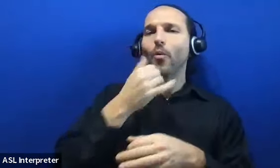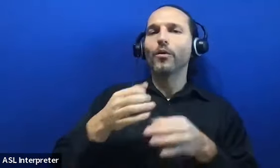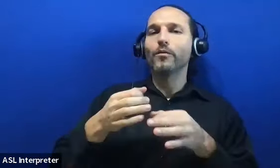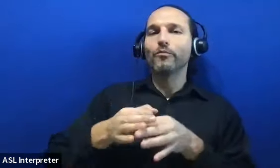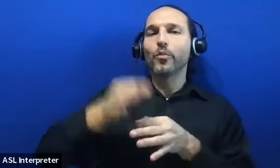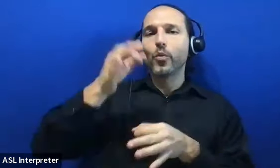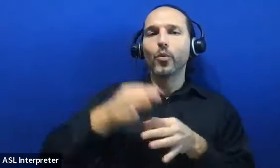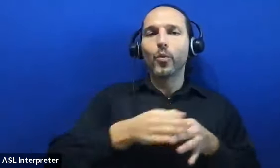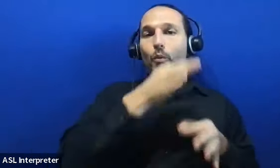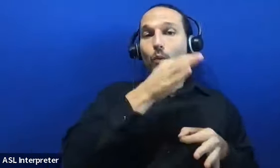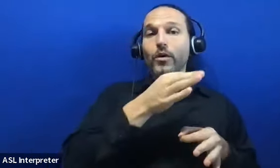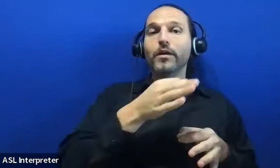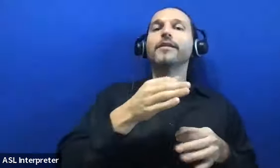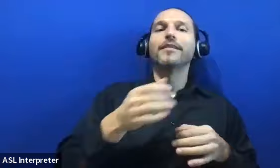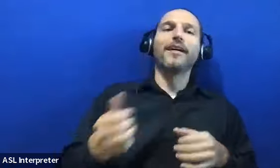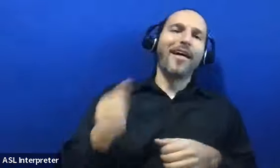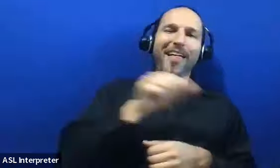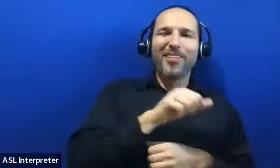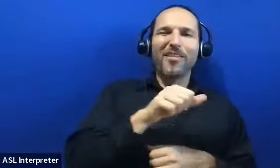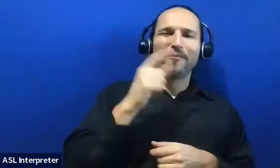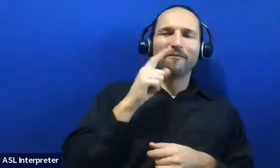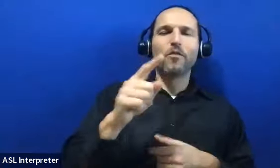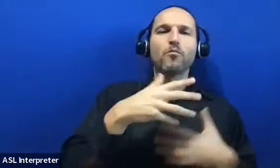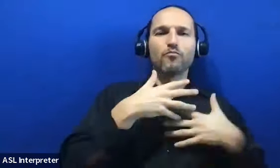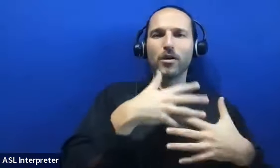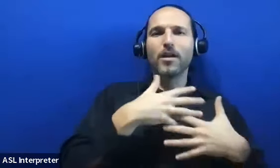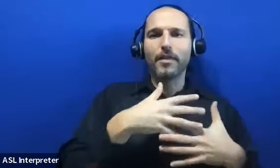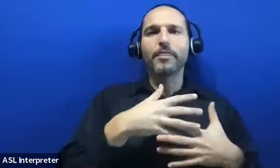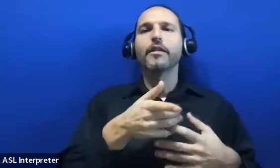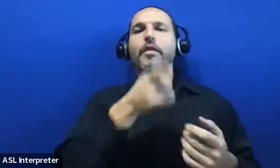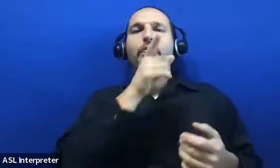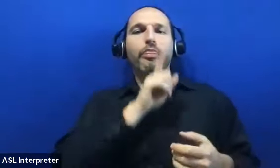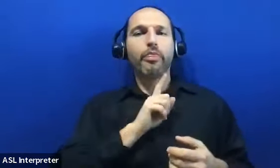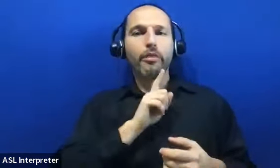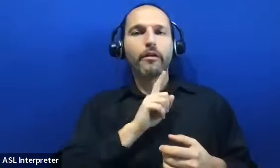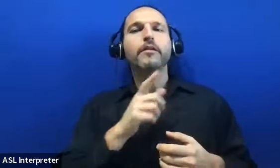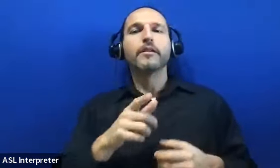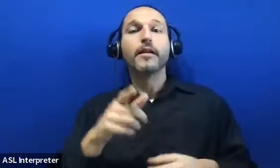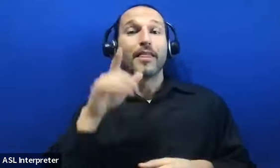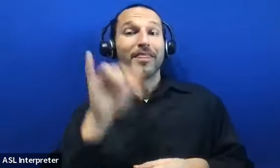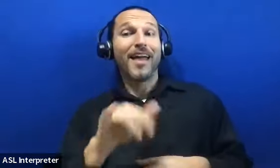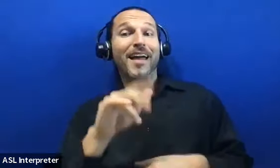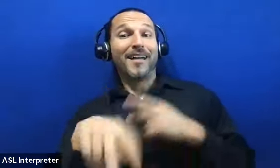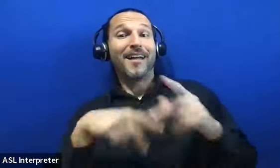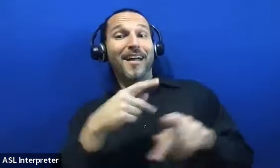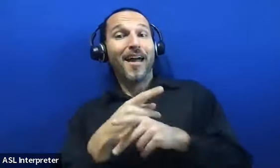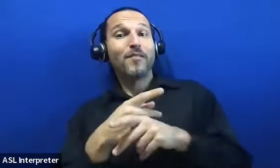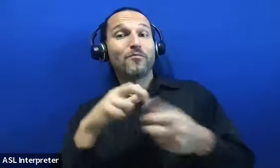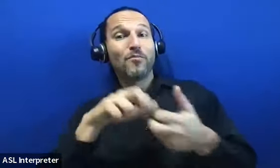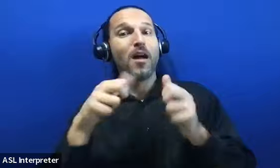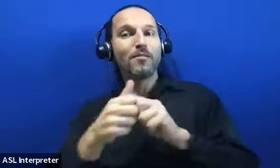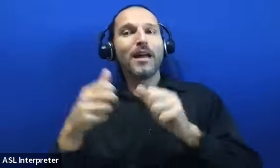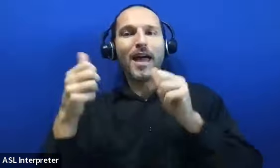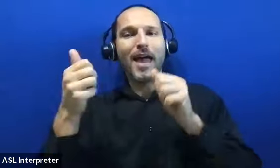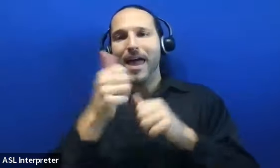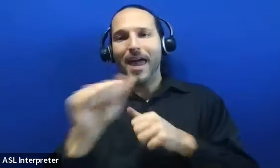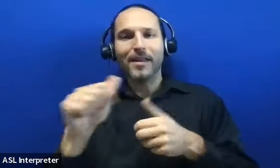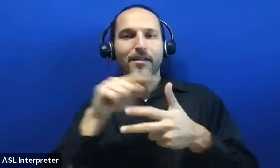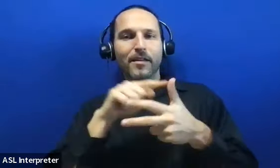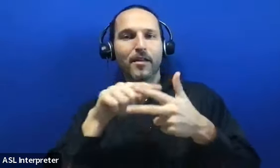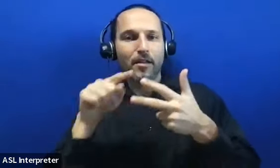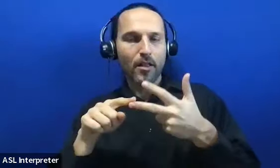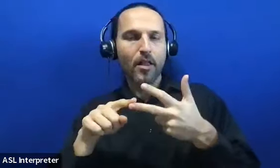windpipe. These impairments, these difficulties can happen at any of the 3 stages that we talked about. It could